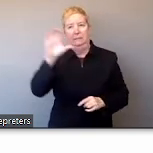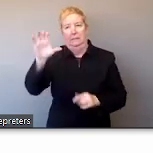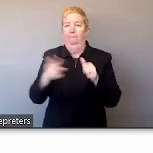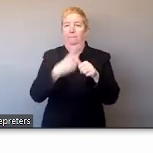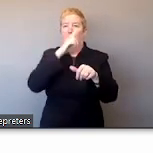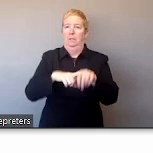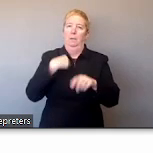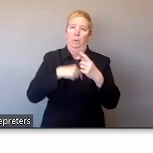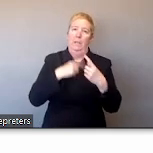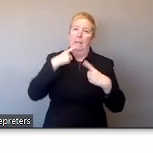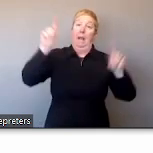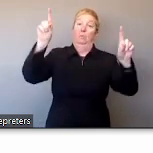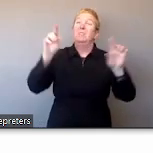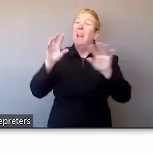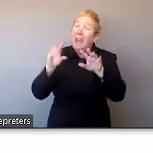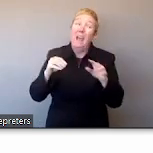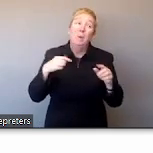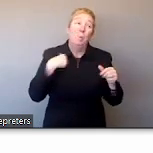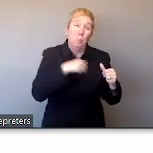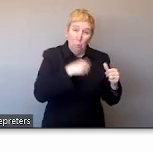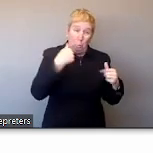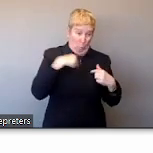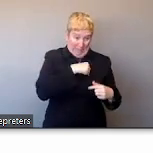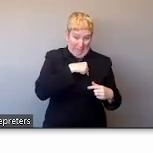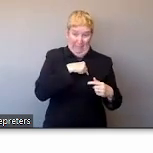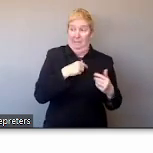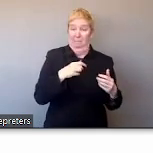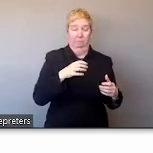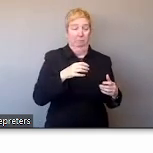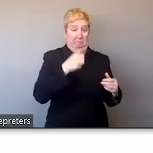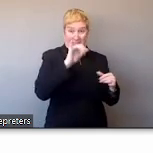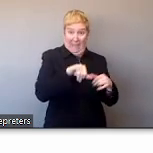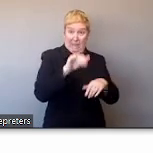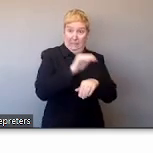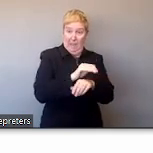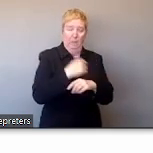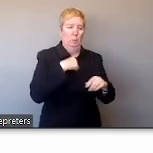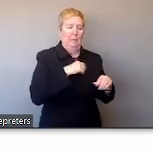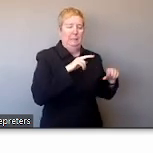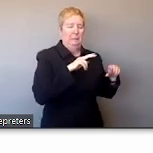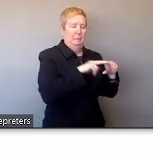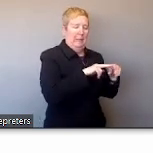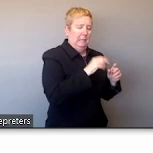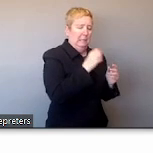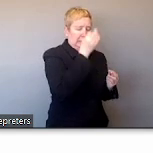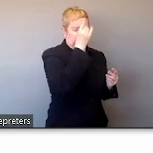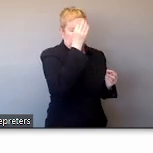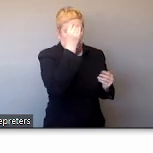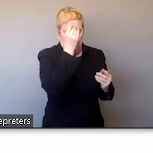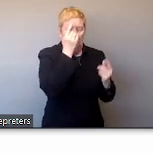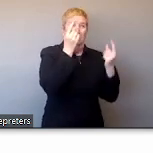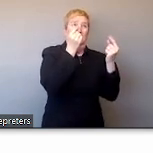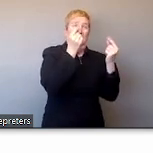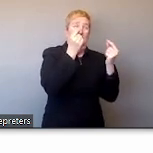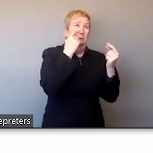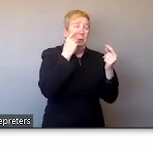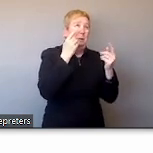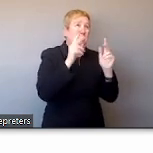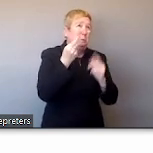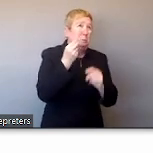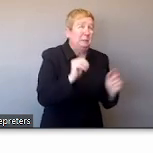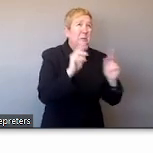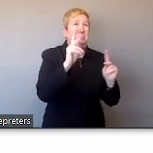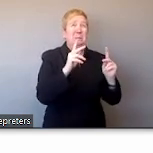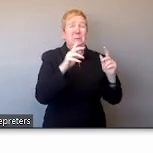went to bed that night thinking that we were not going to have enough resources to care for sick New Mexicans the next morning, and that many,